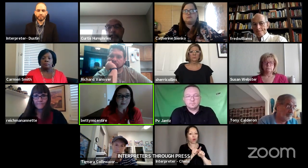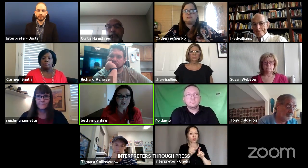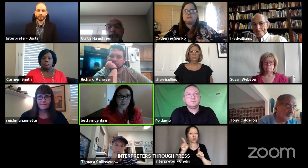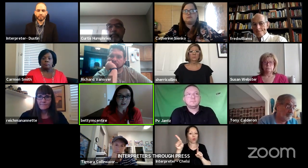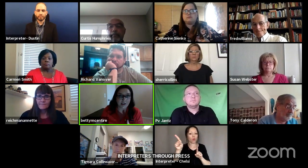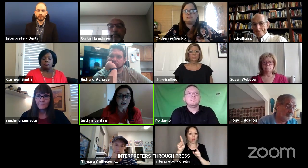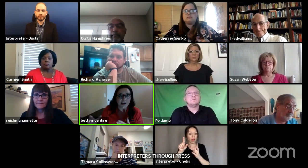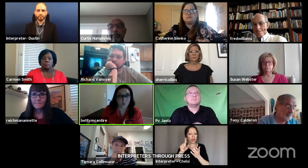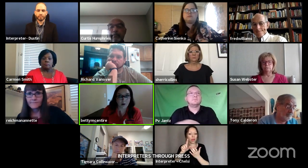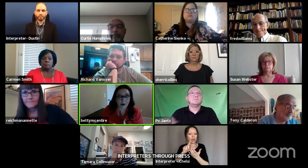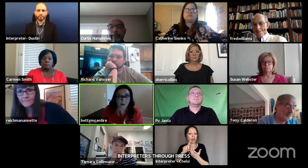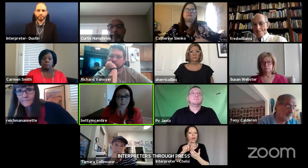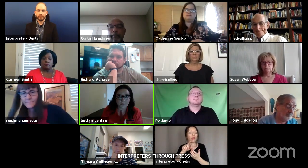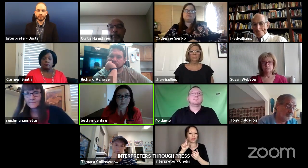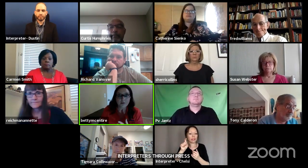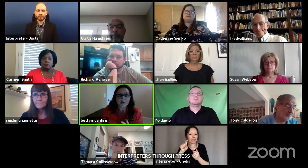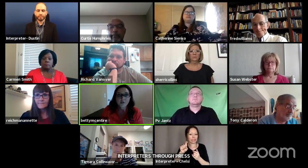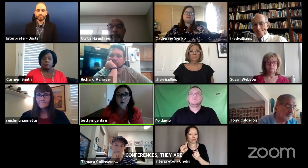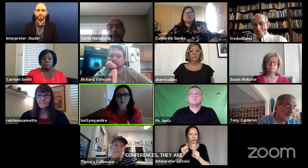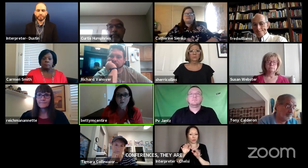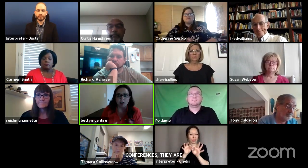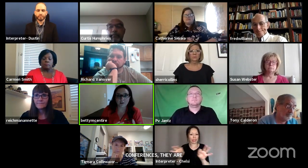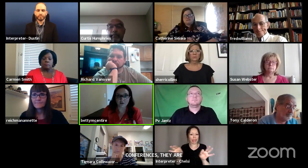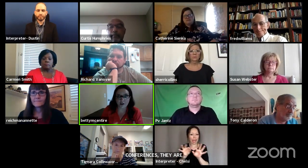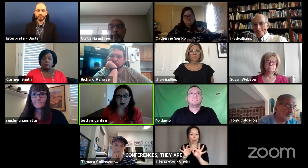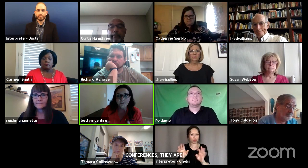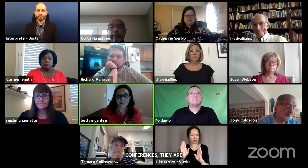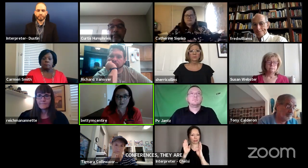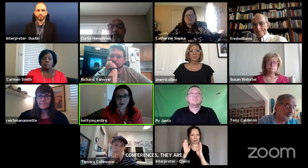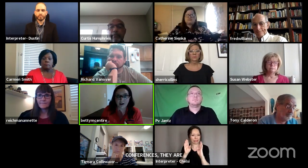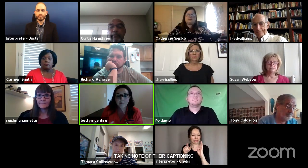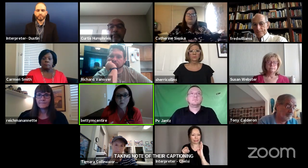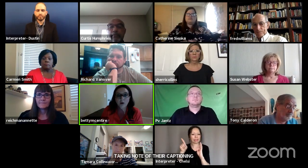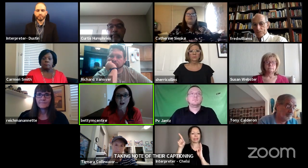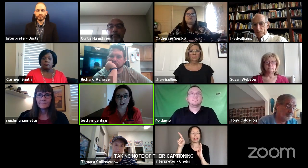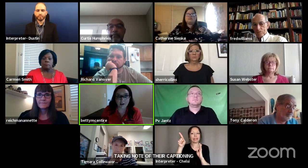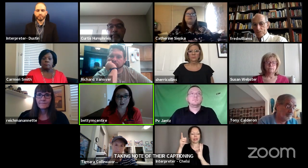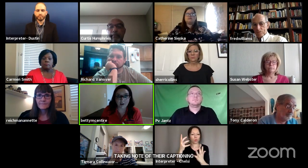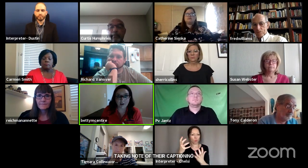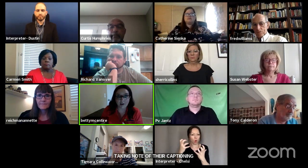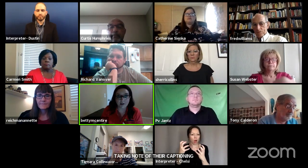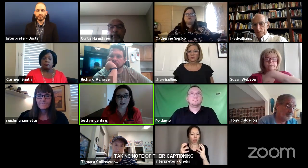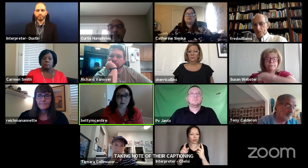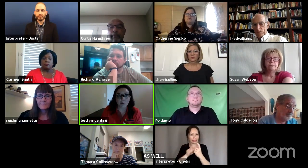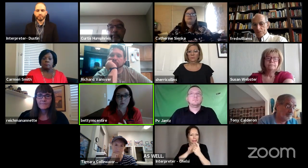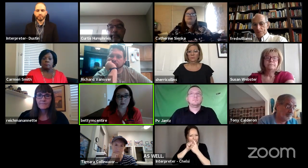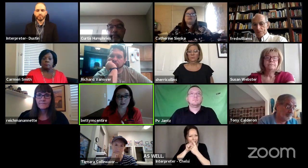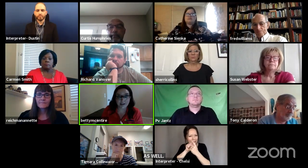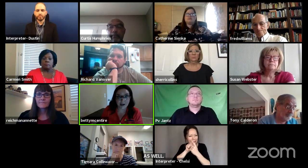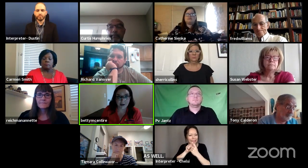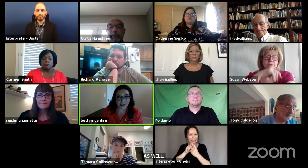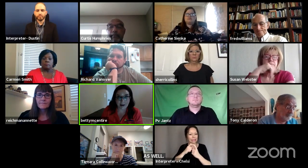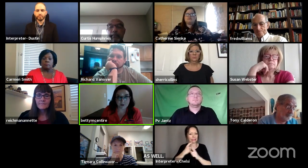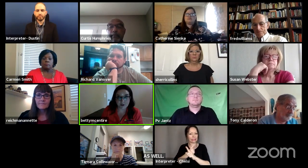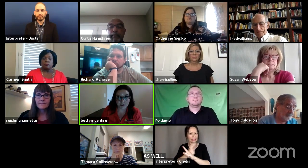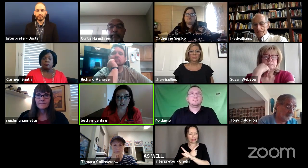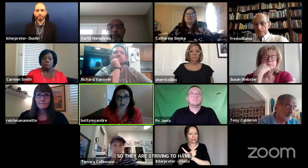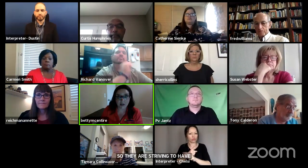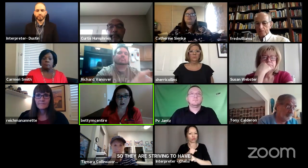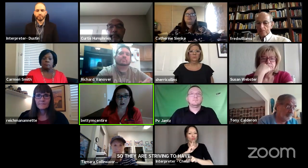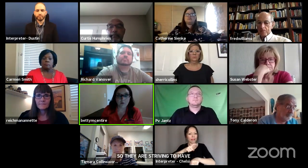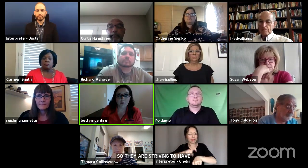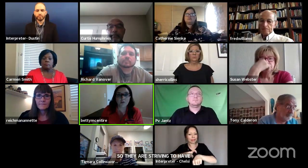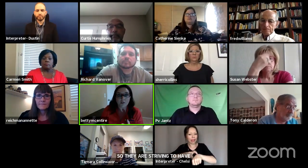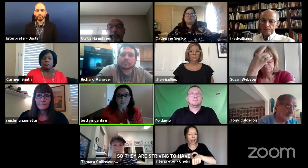their captioning as well. So they are striving to have more accurate and more real-time